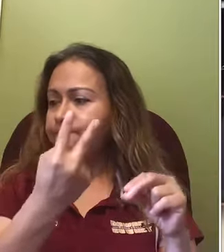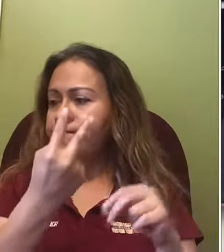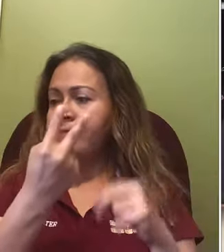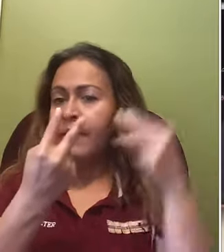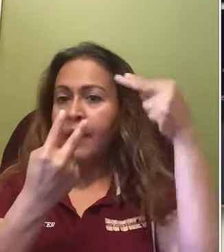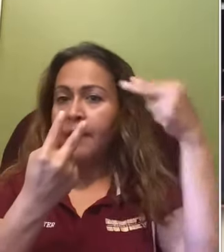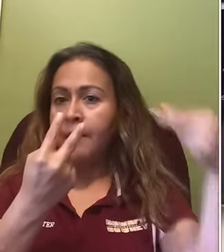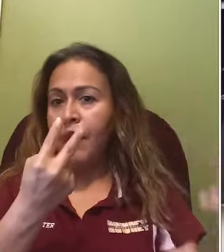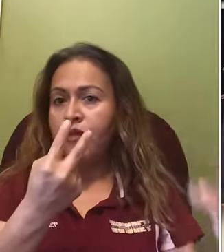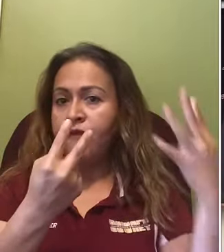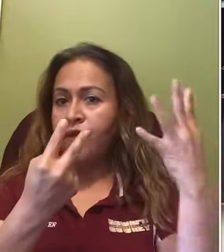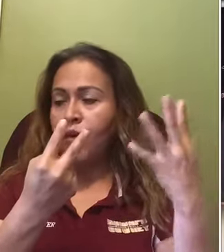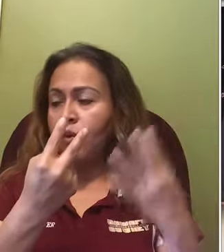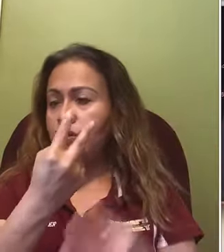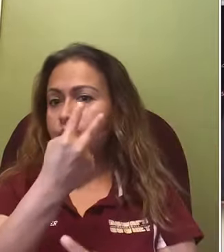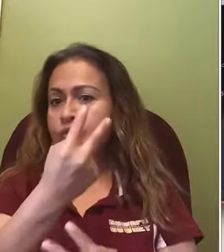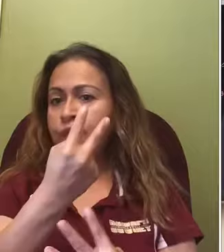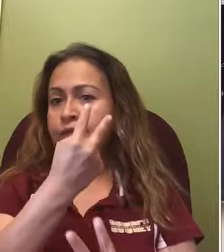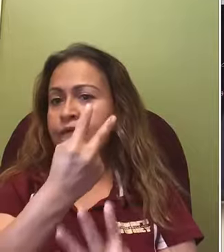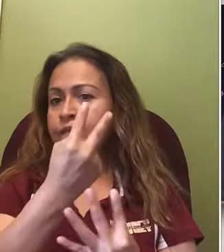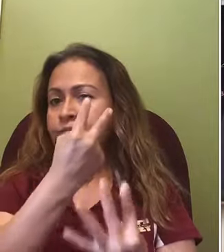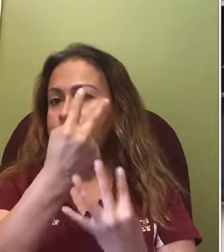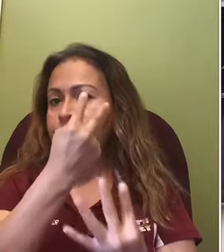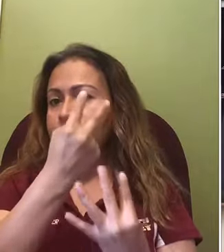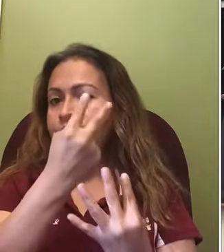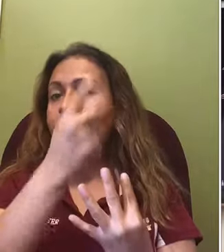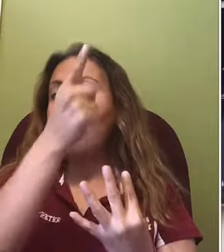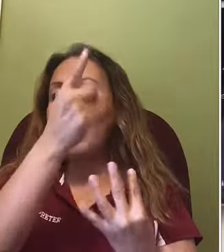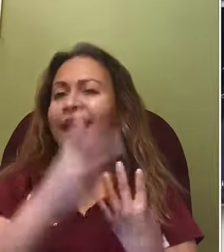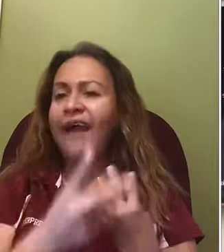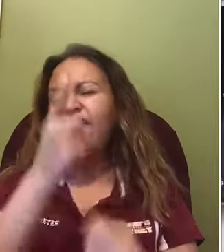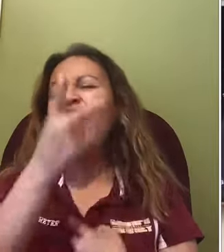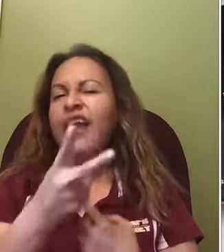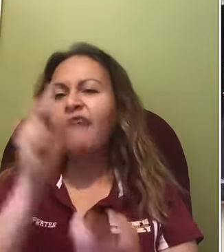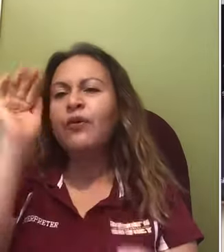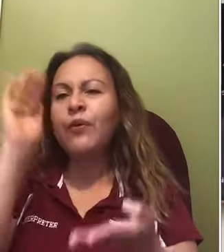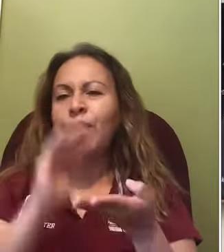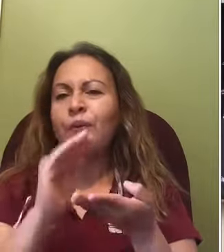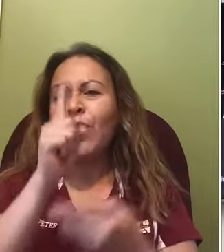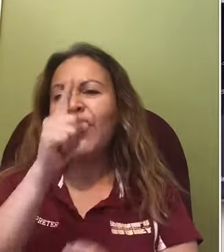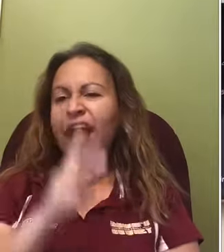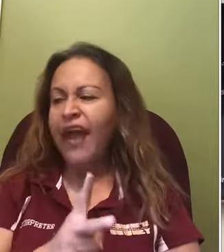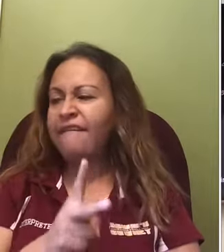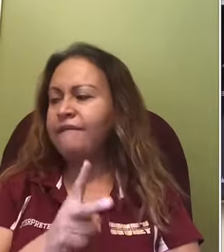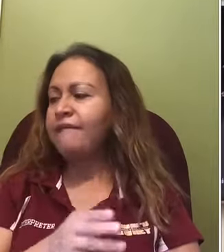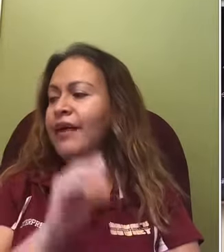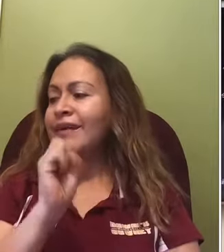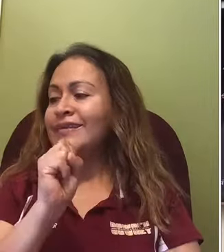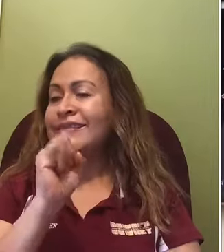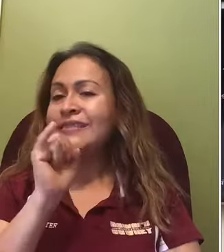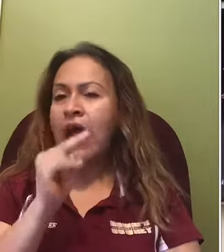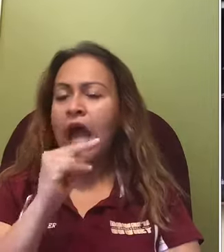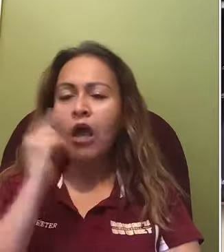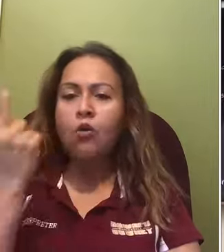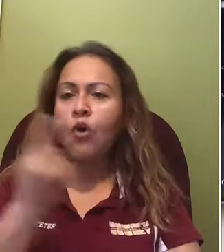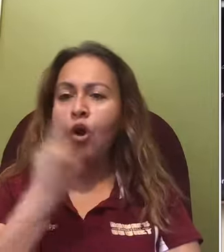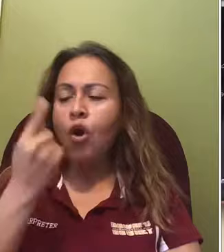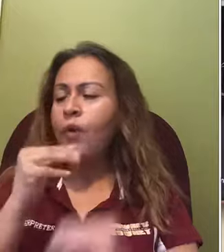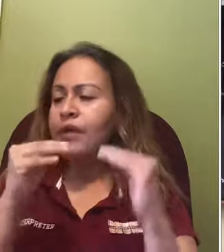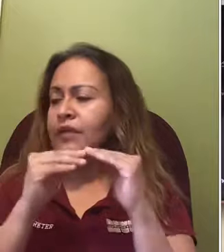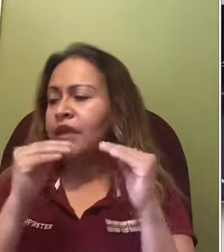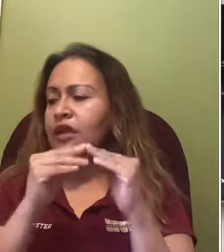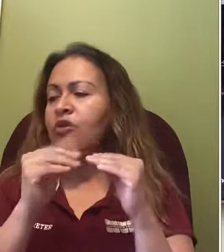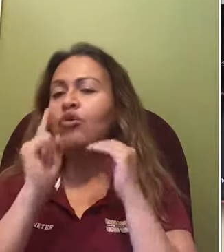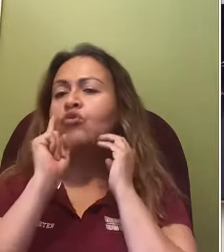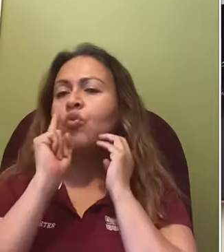4. It is 2/4, which is the same thing as 1/2. Sine of 30 degrees, you'll see, is always going to be equal to